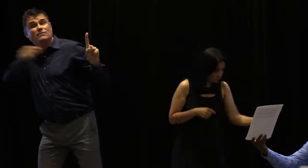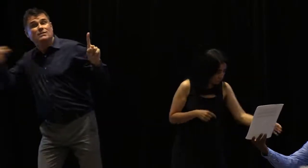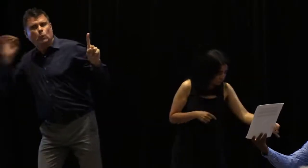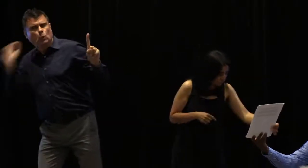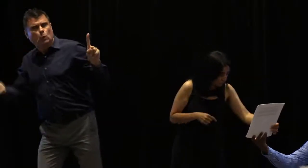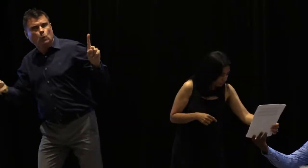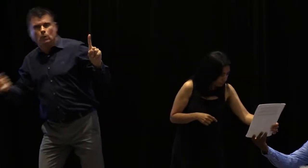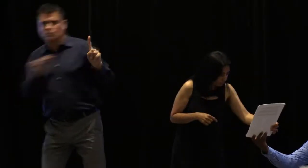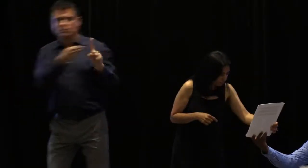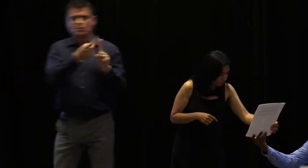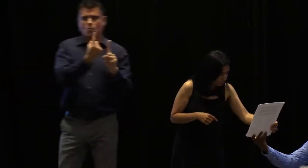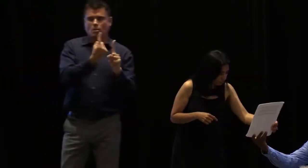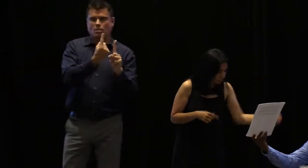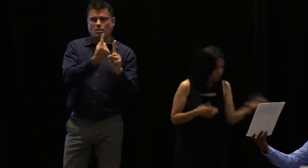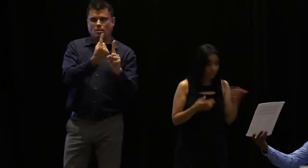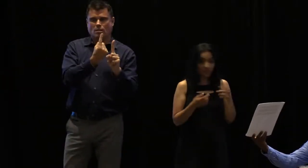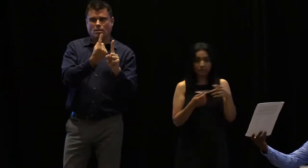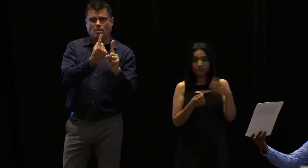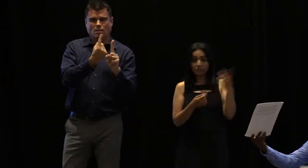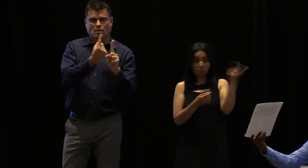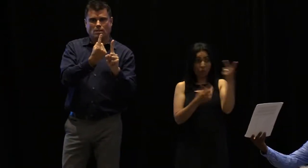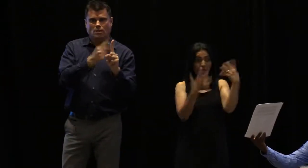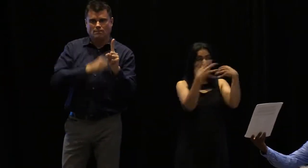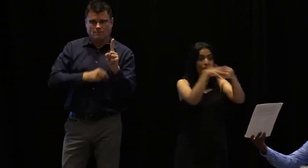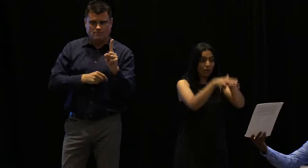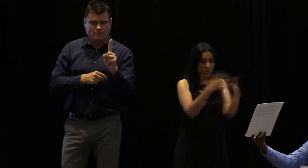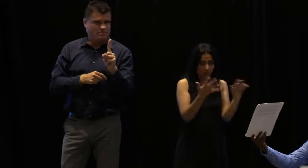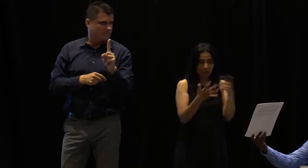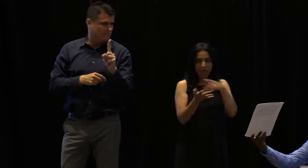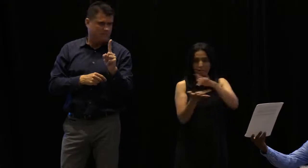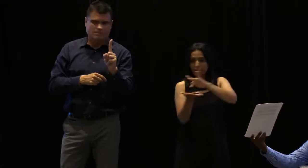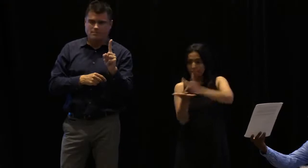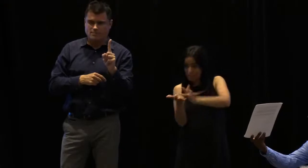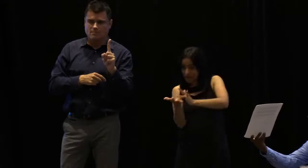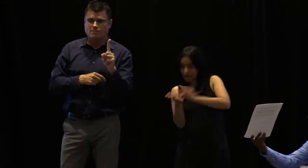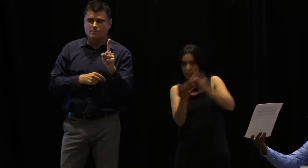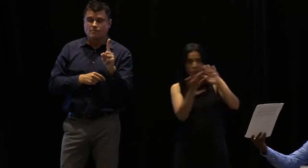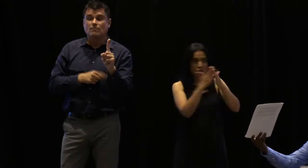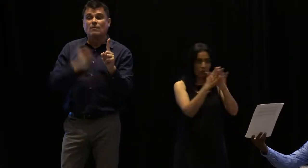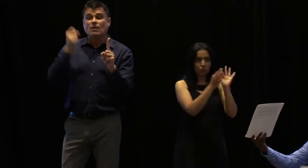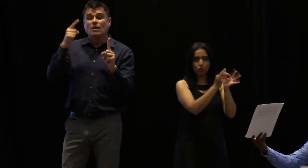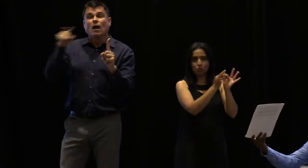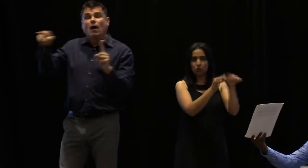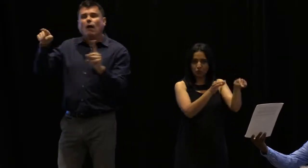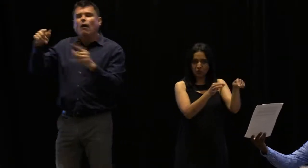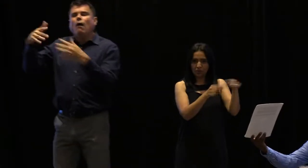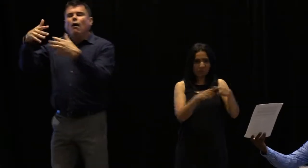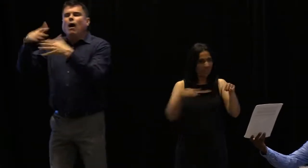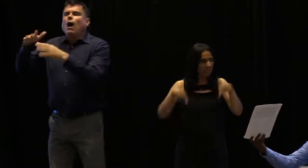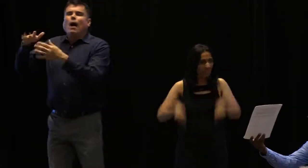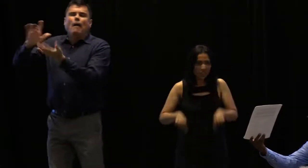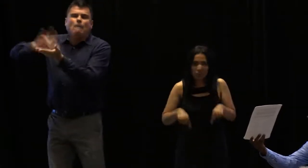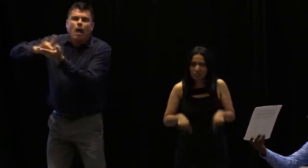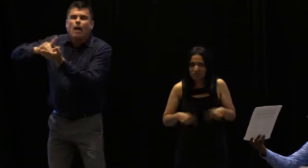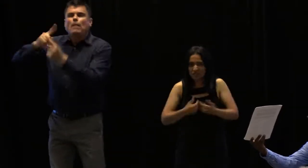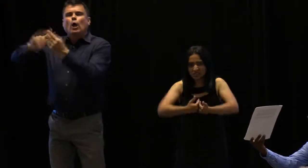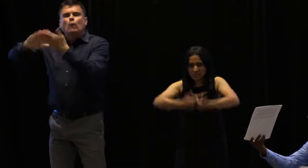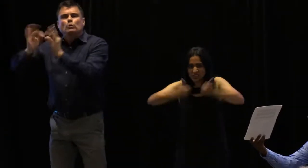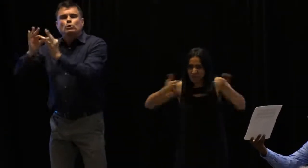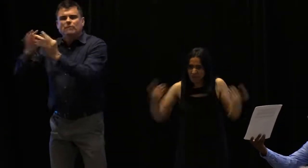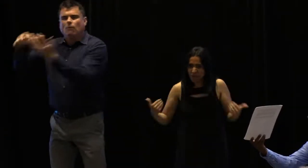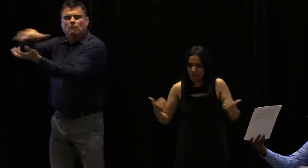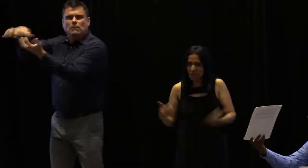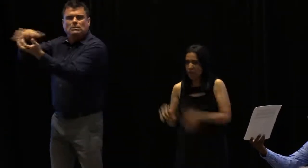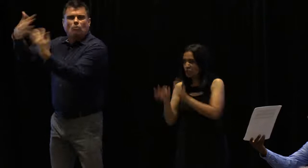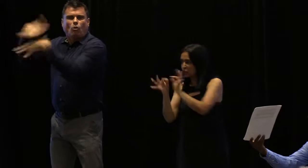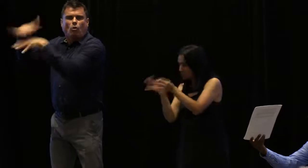services provided. And now we have both medical interpreting services and